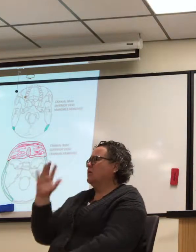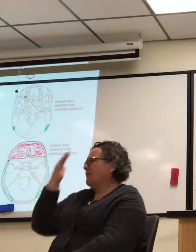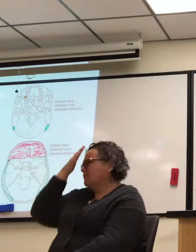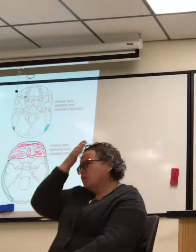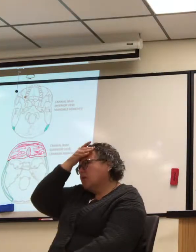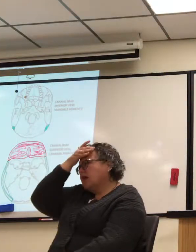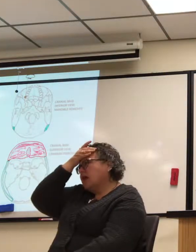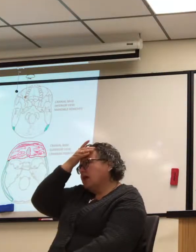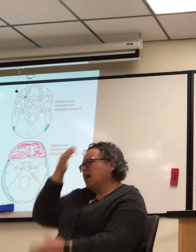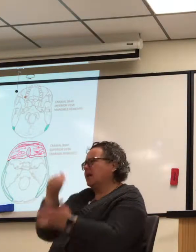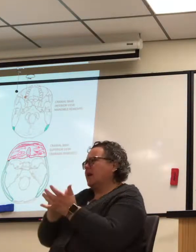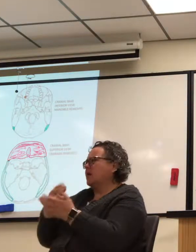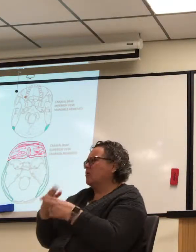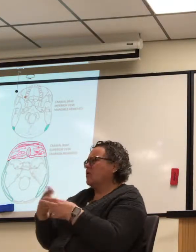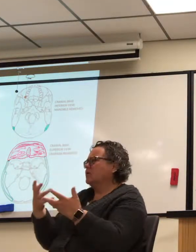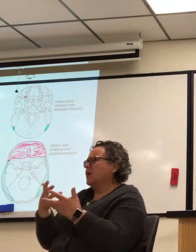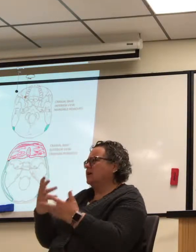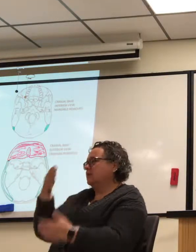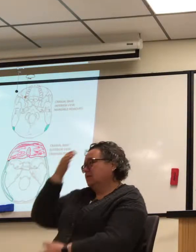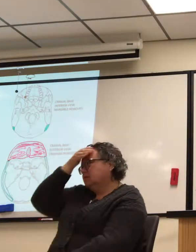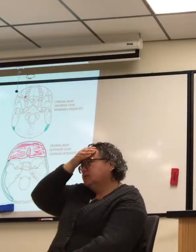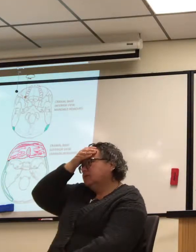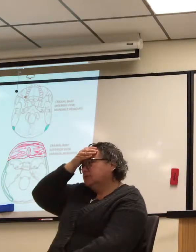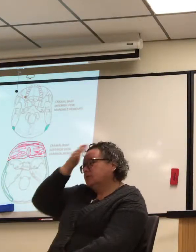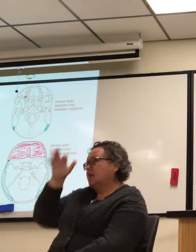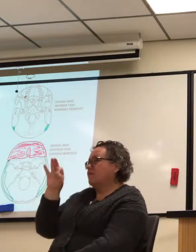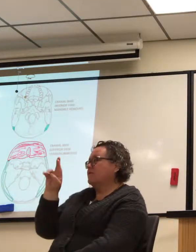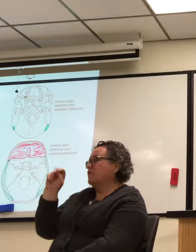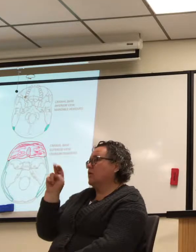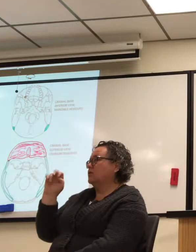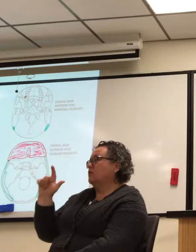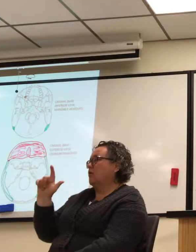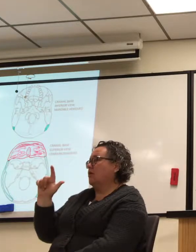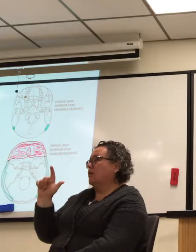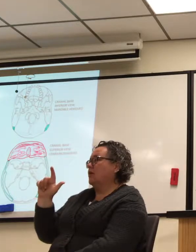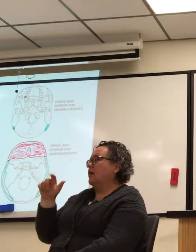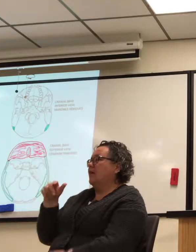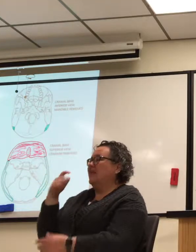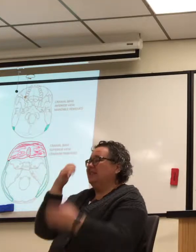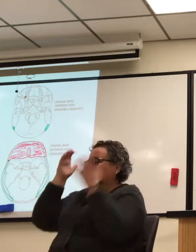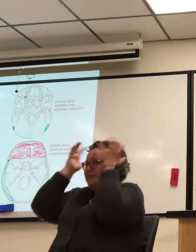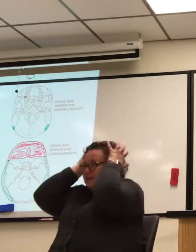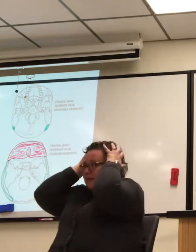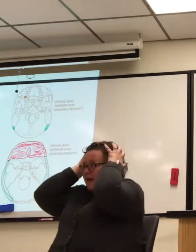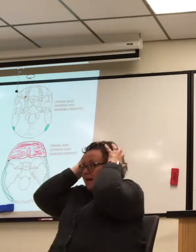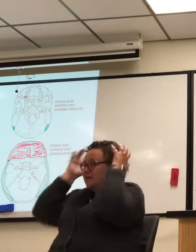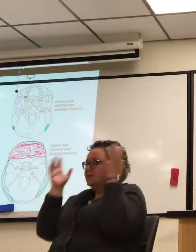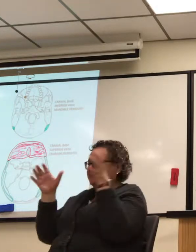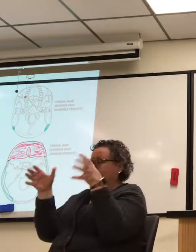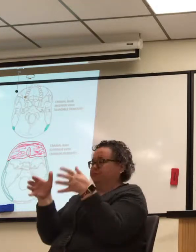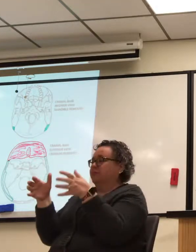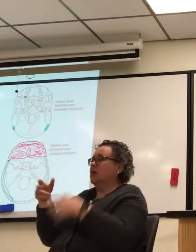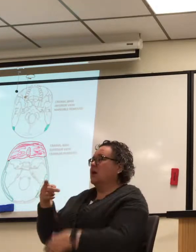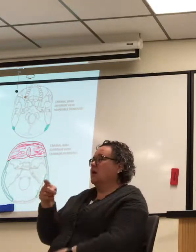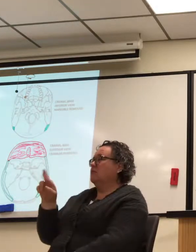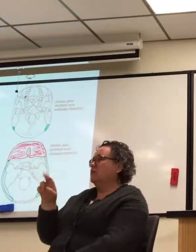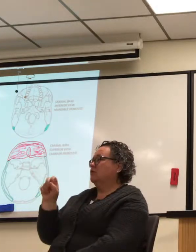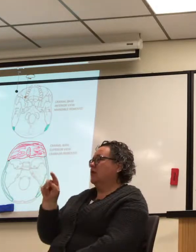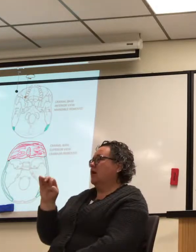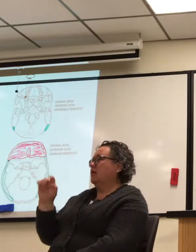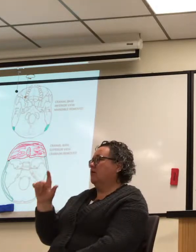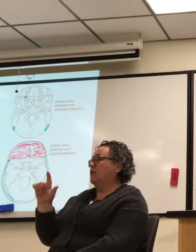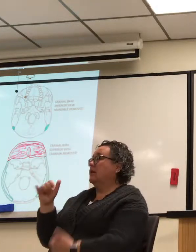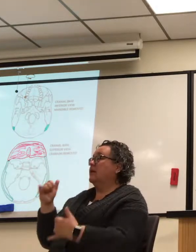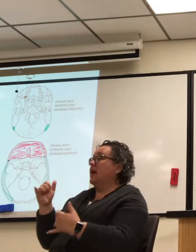again? Just called the frontal bone. And then the parietal bone we just did. All right, the next is occipital.